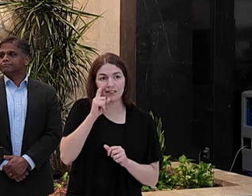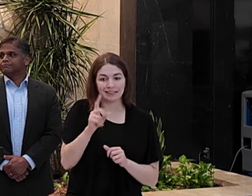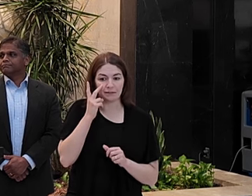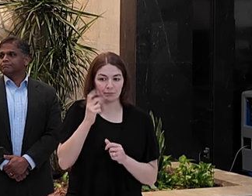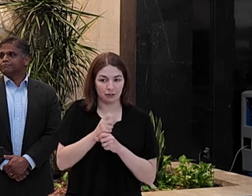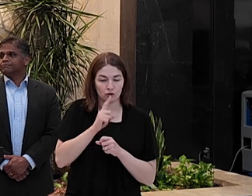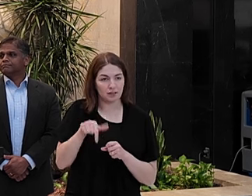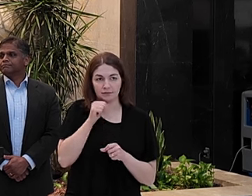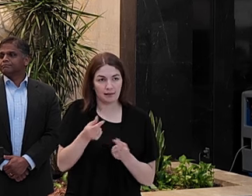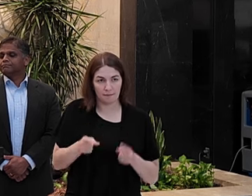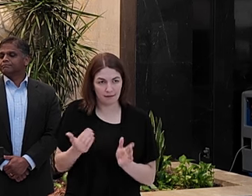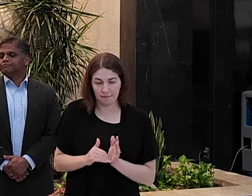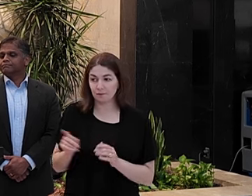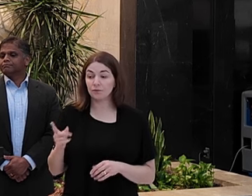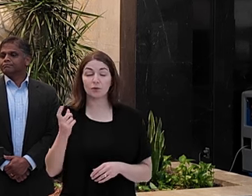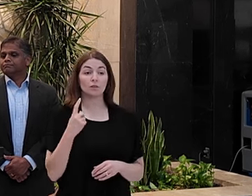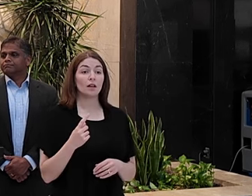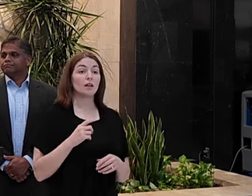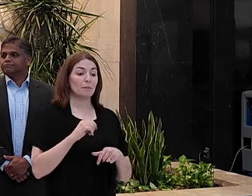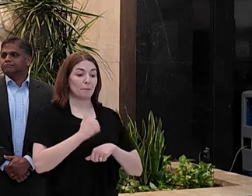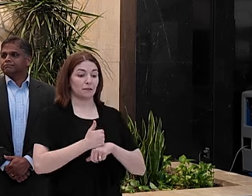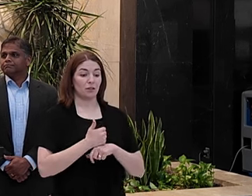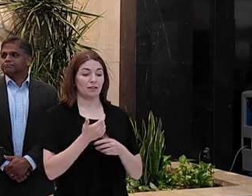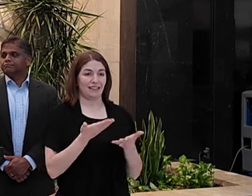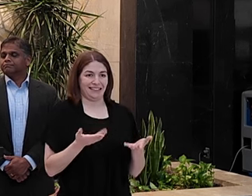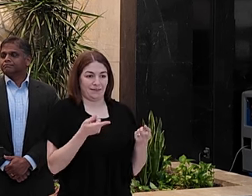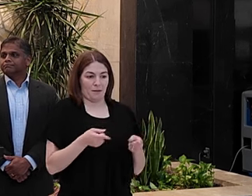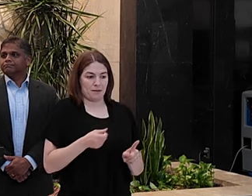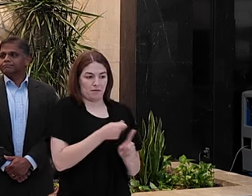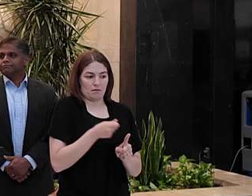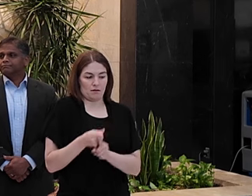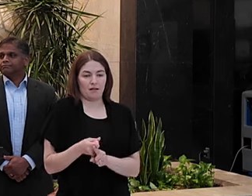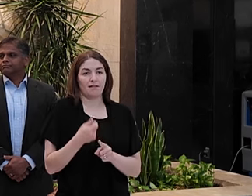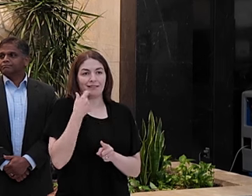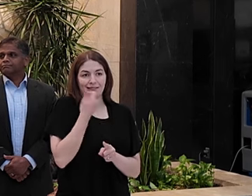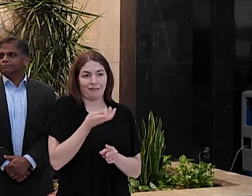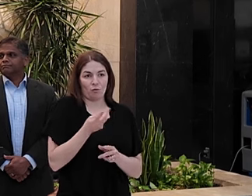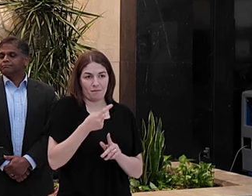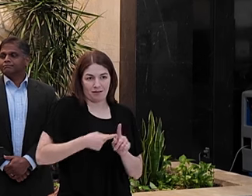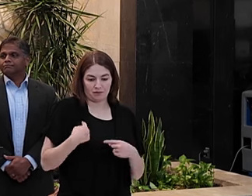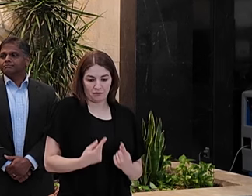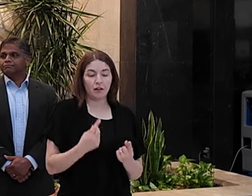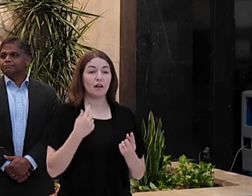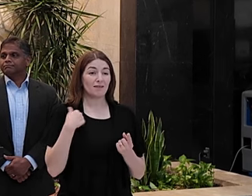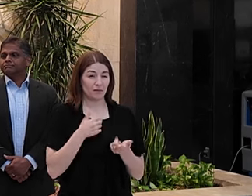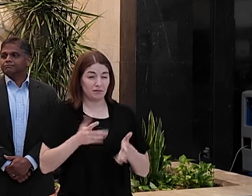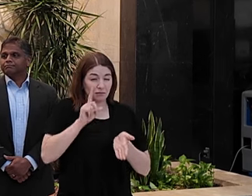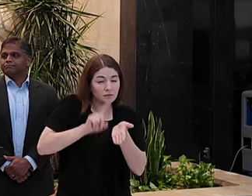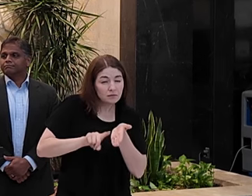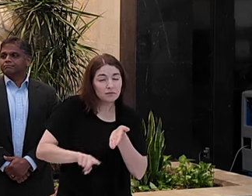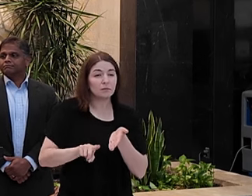at play was, based off the incidents that have occurred over the last several months, have we looked into other